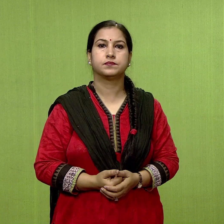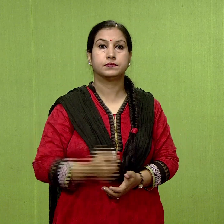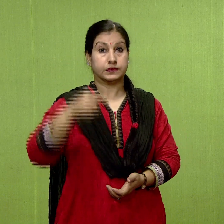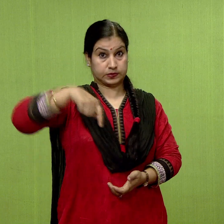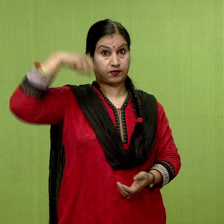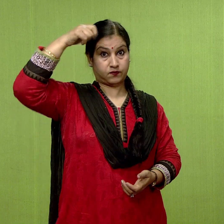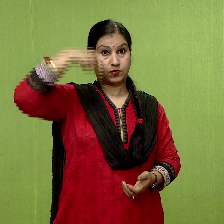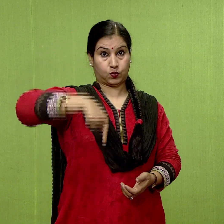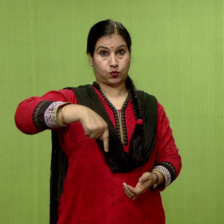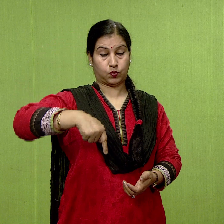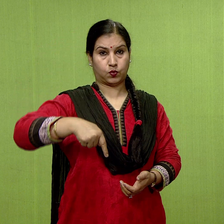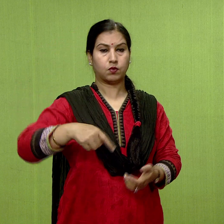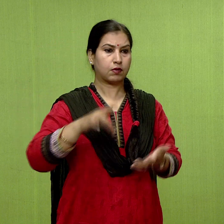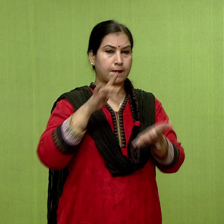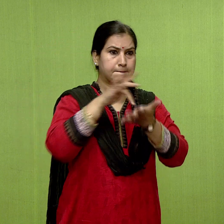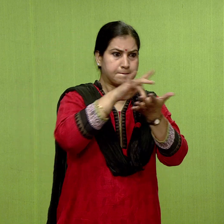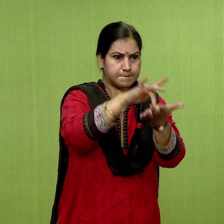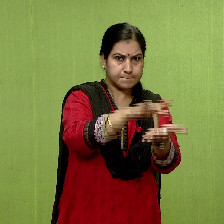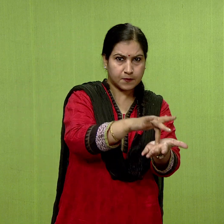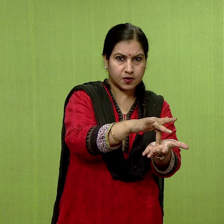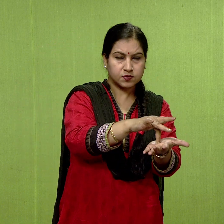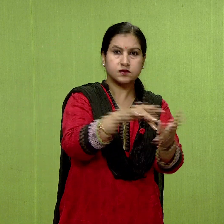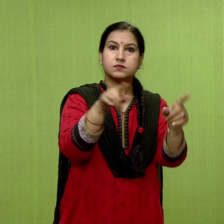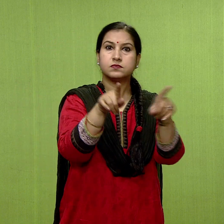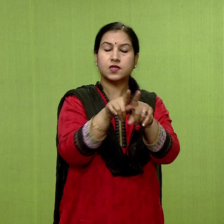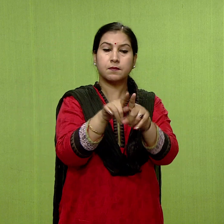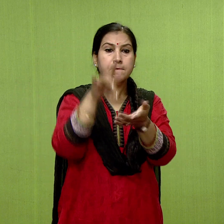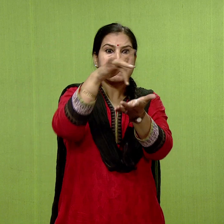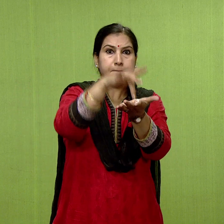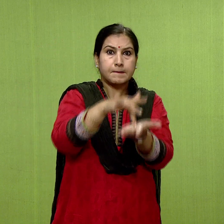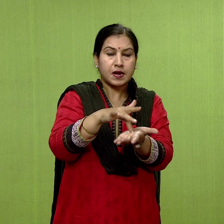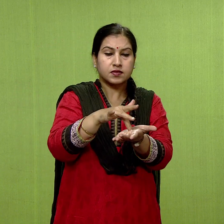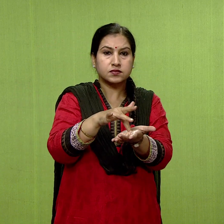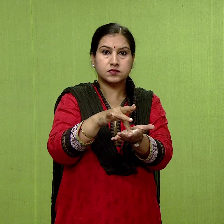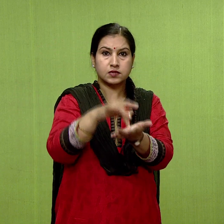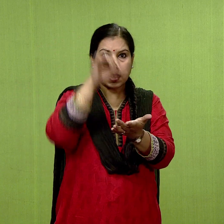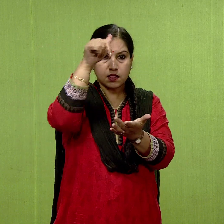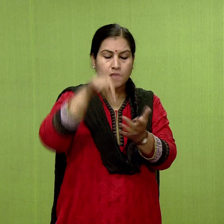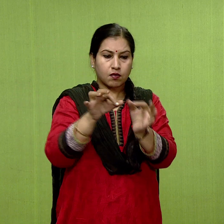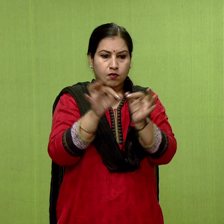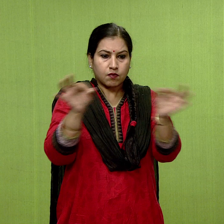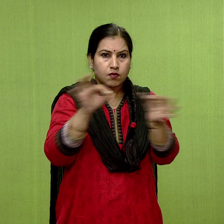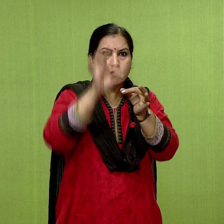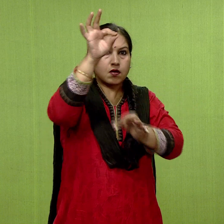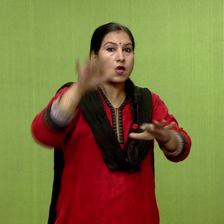In this video, the location and extent of India has been explained.